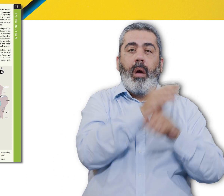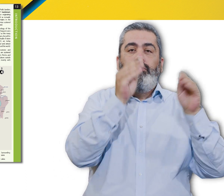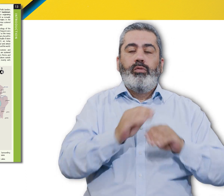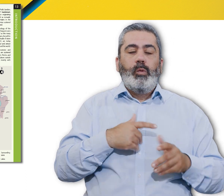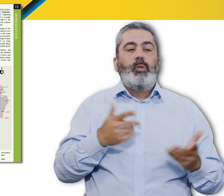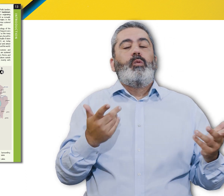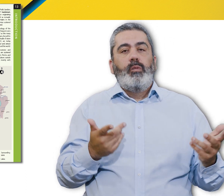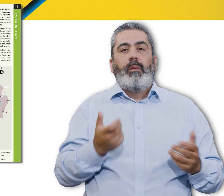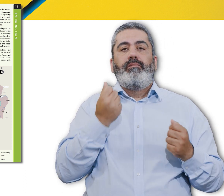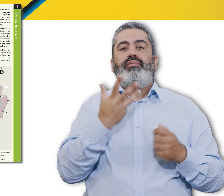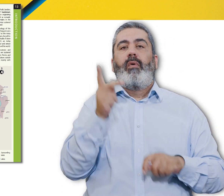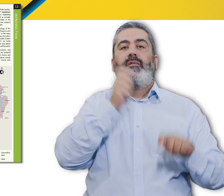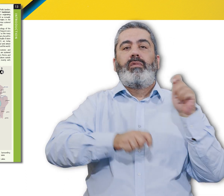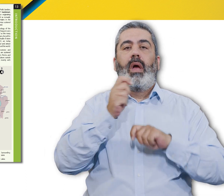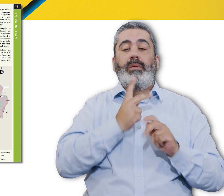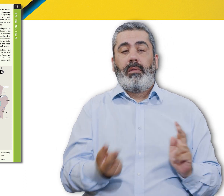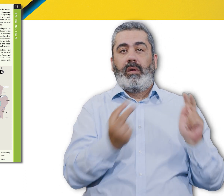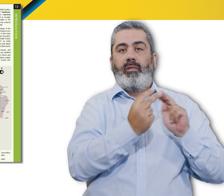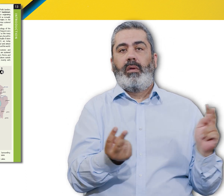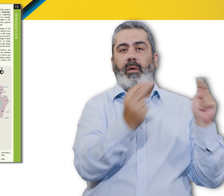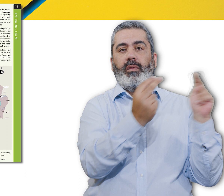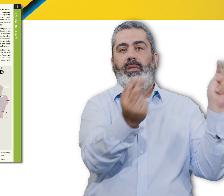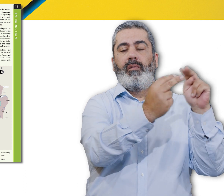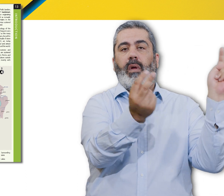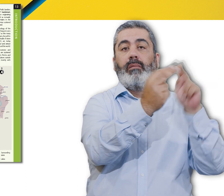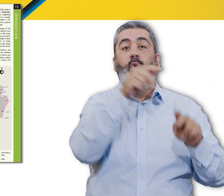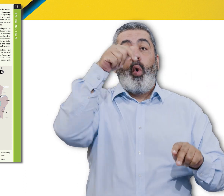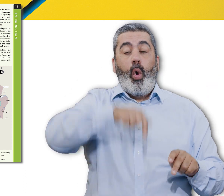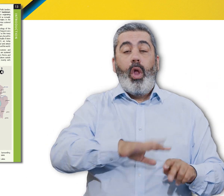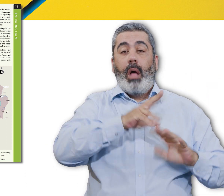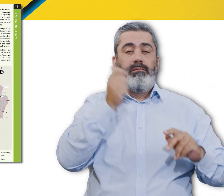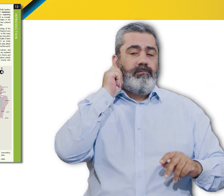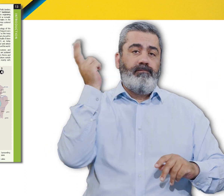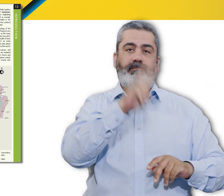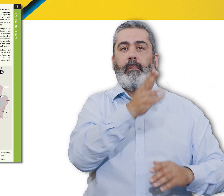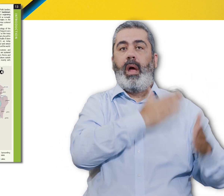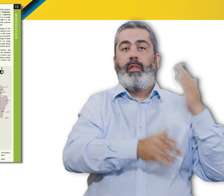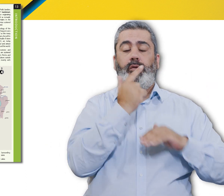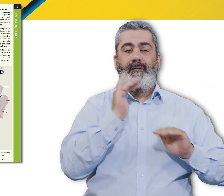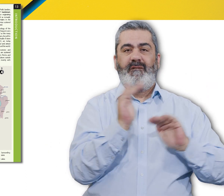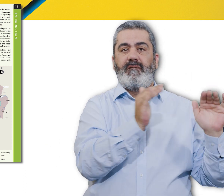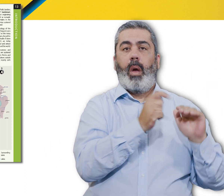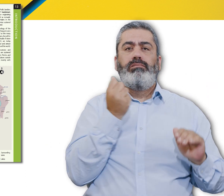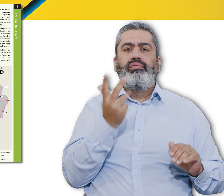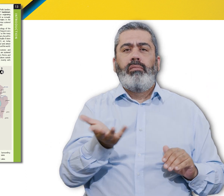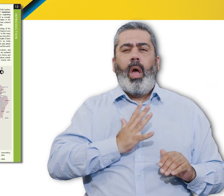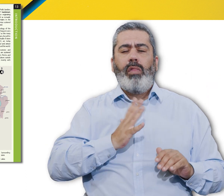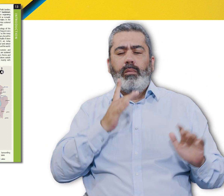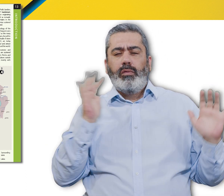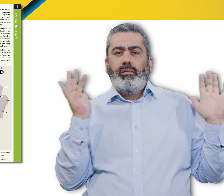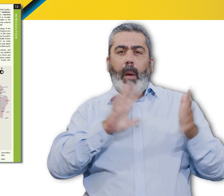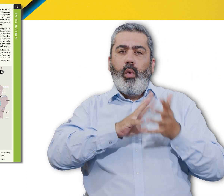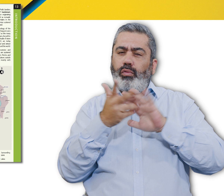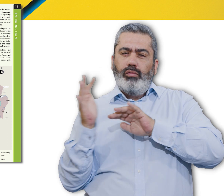rivers, force the construction of a multitude of stone arch bridges, which are today protected as traditional and attract many visitors from